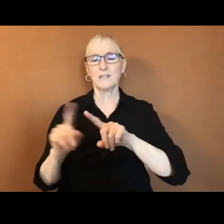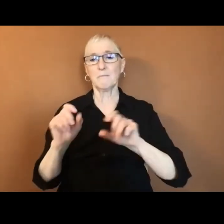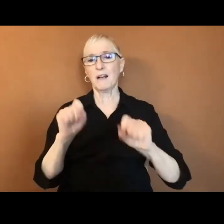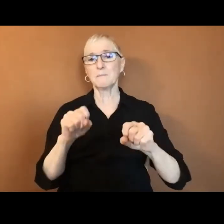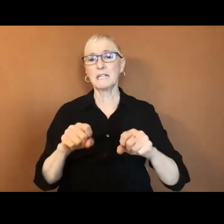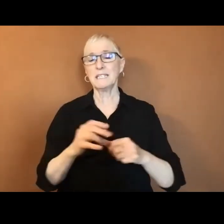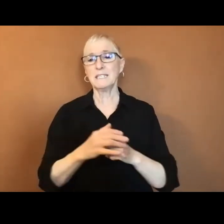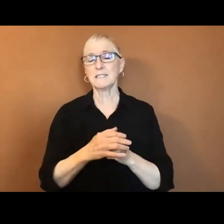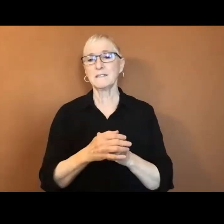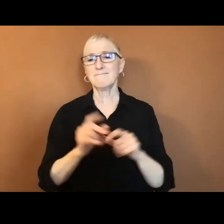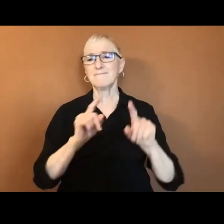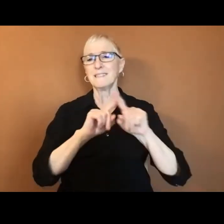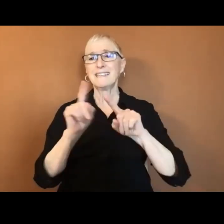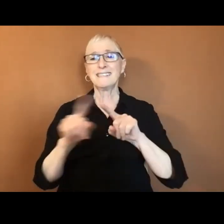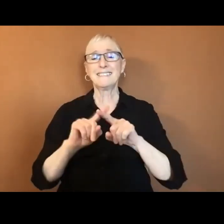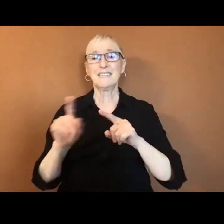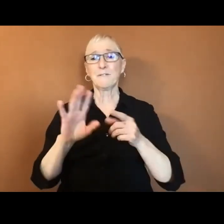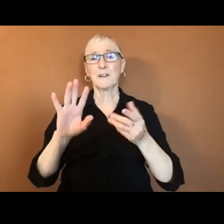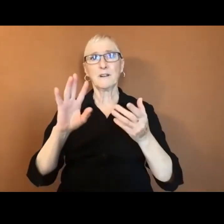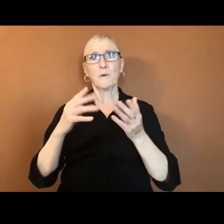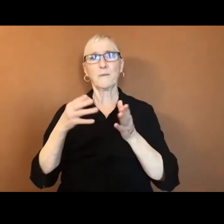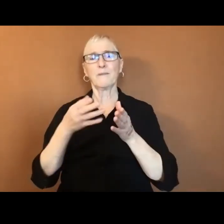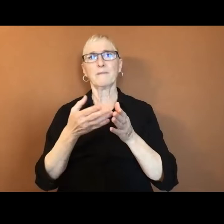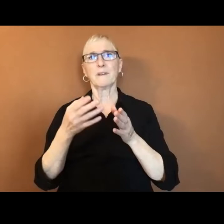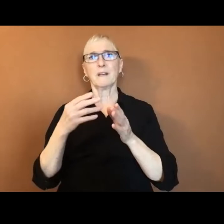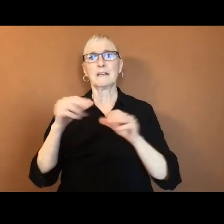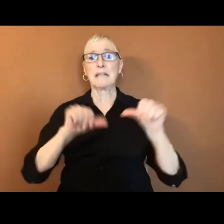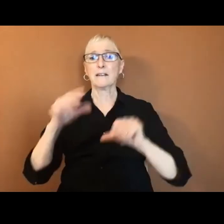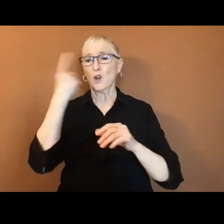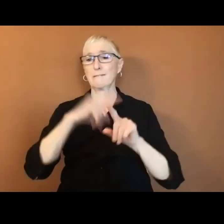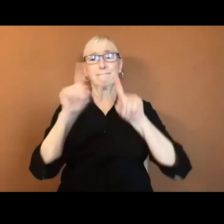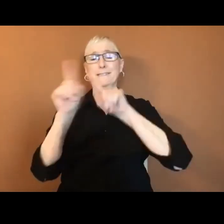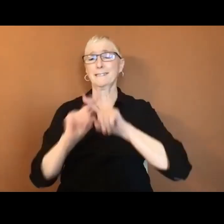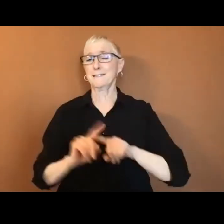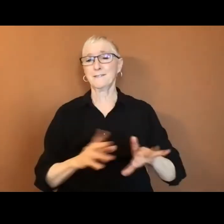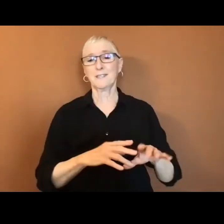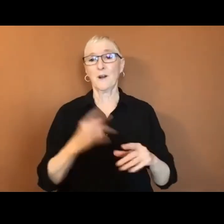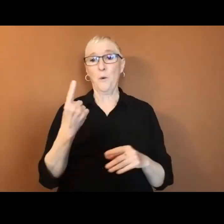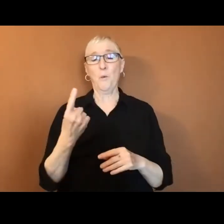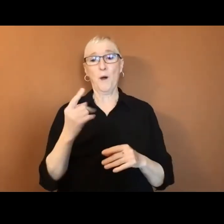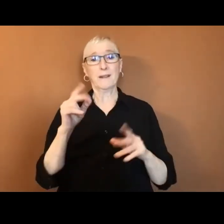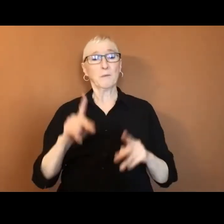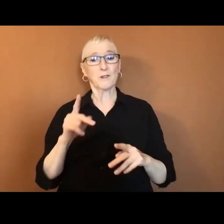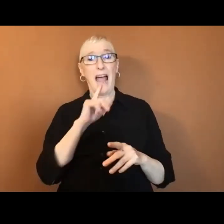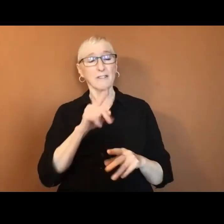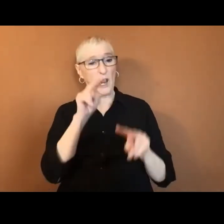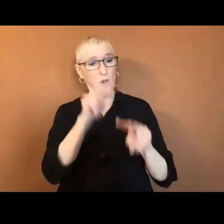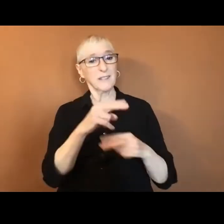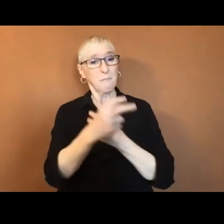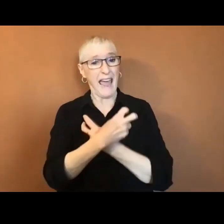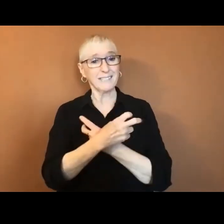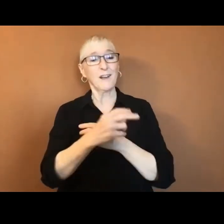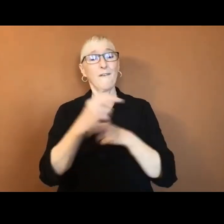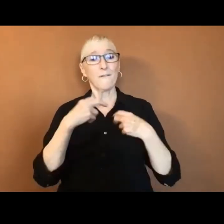possibilities, different manifestations of a scientist. And one of those is a person who actually looks at frogs and looks at bats and looks at